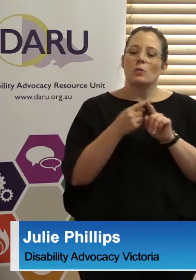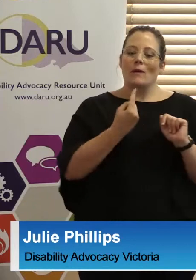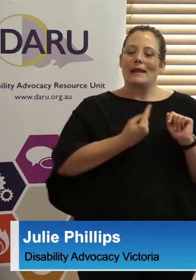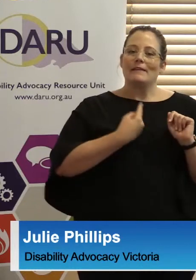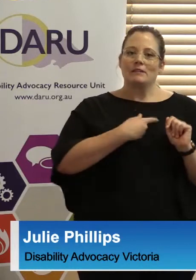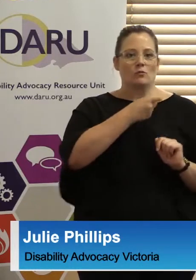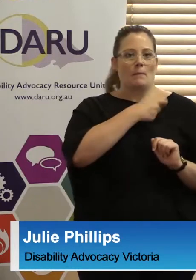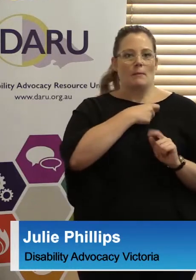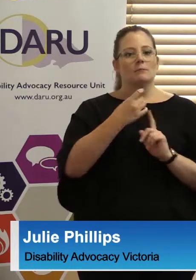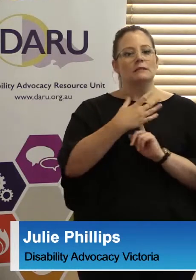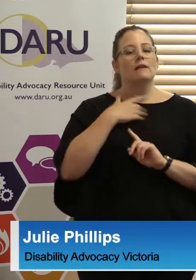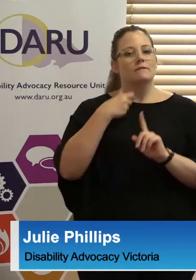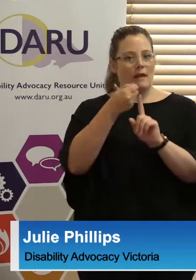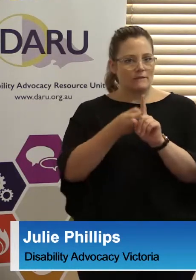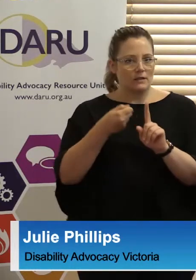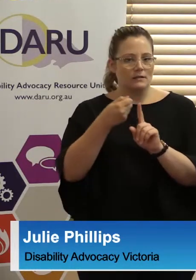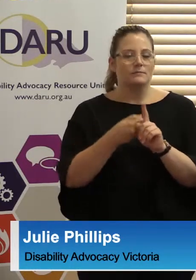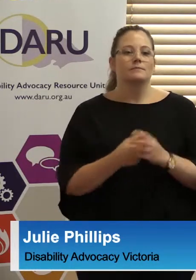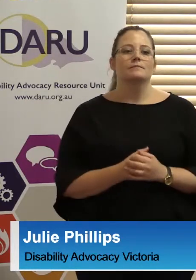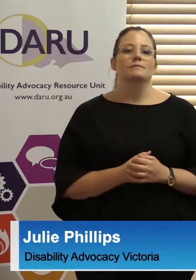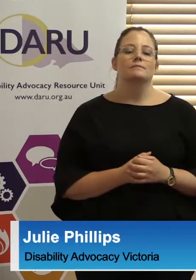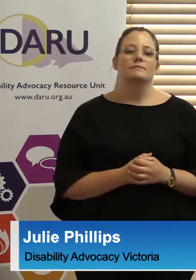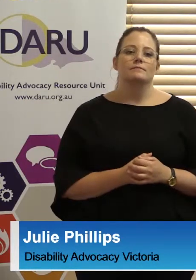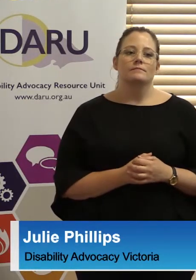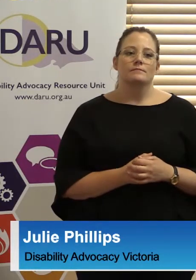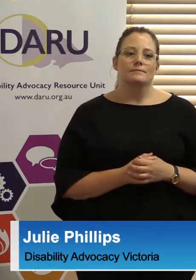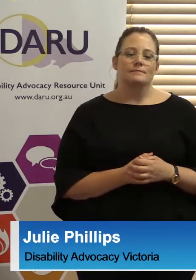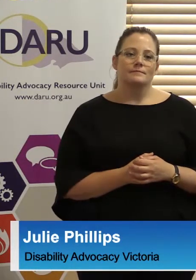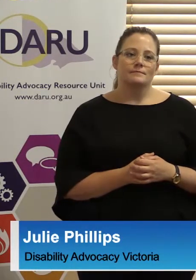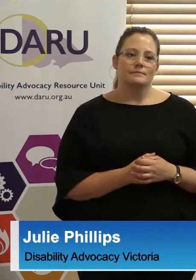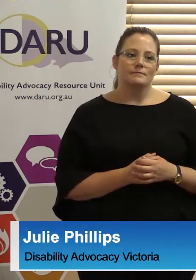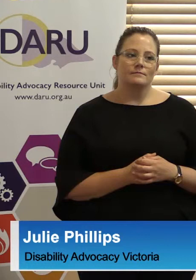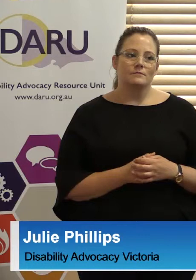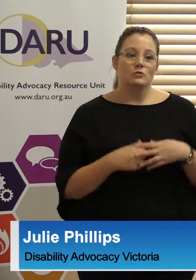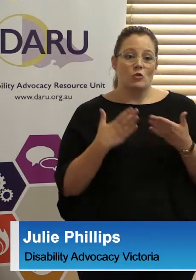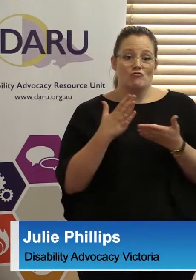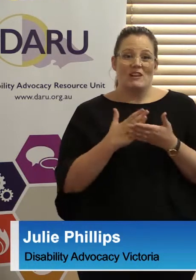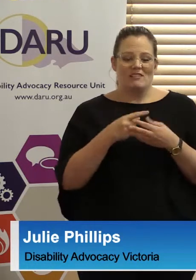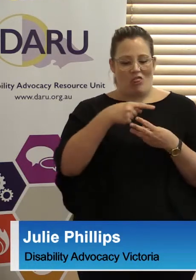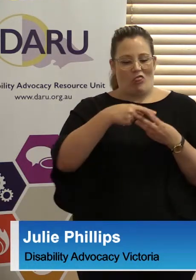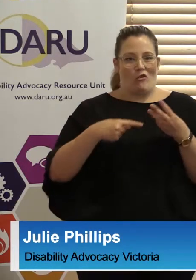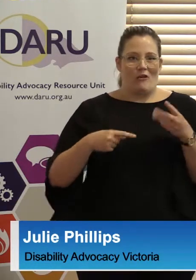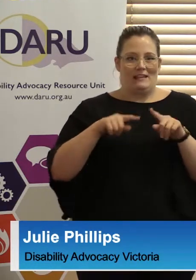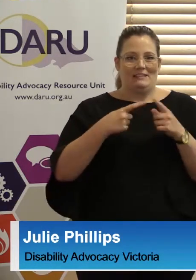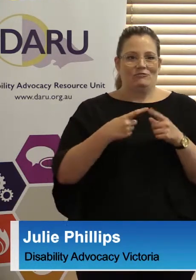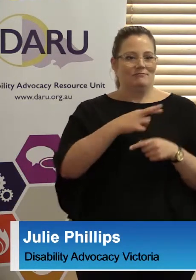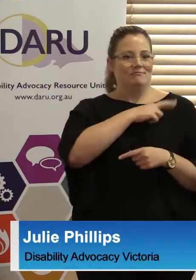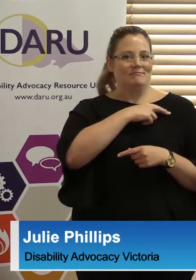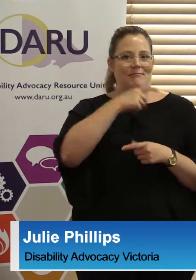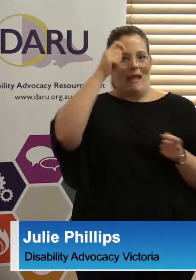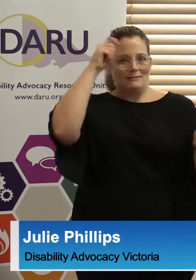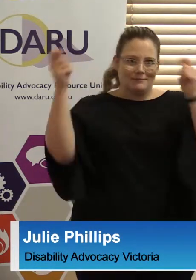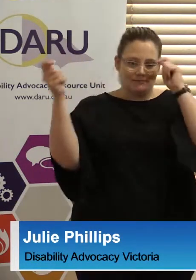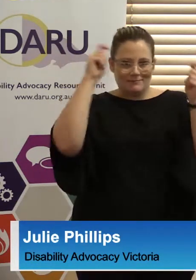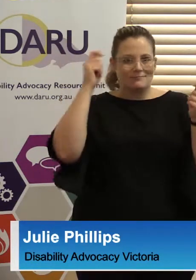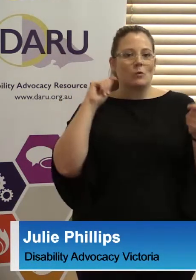an advocate, and so I bring both, all three of those hats, I guess, to this presentation. And